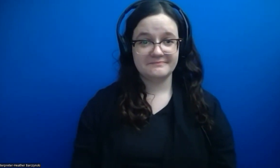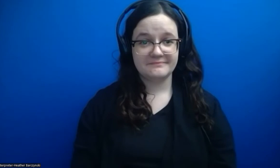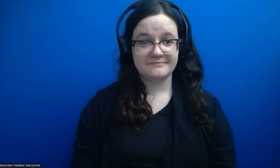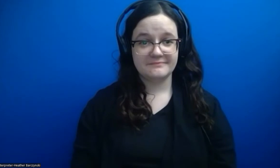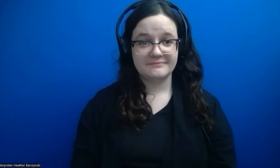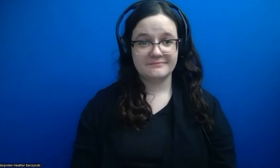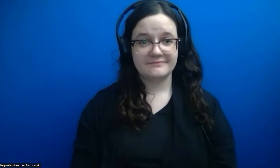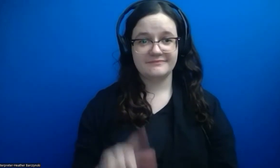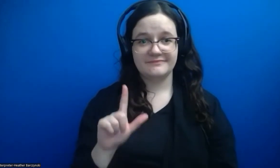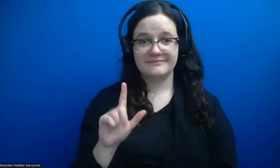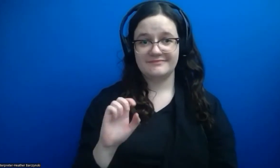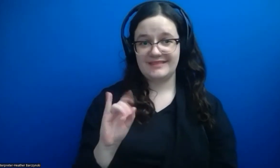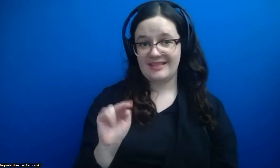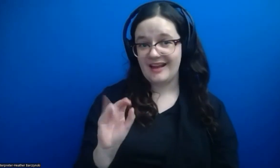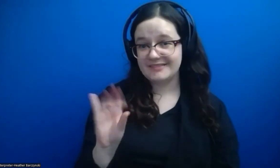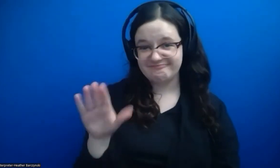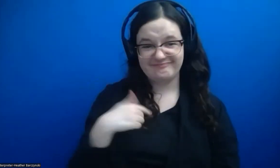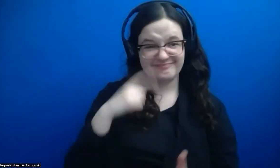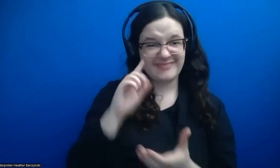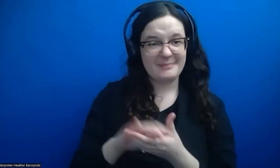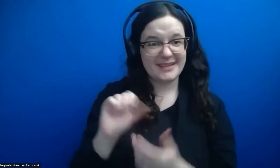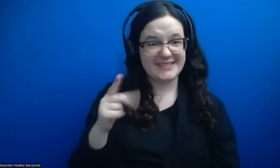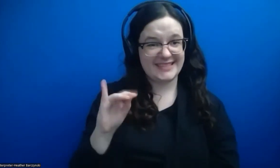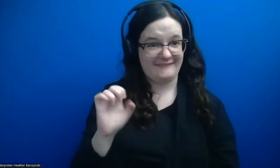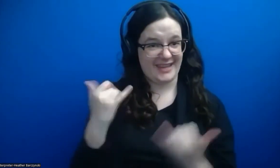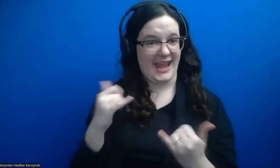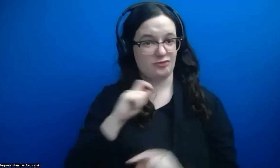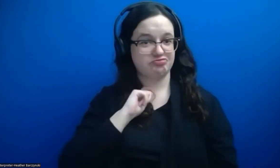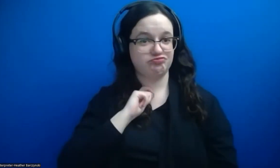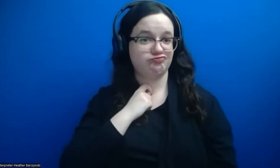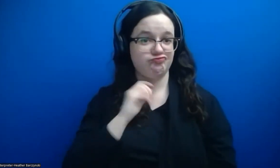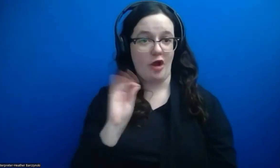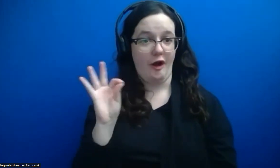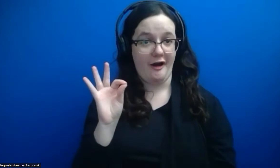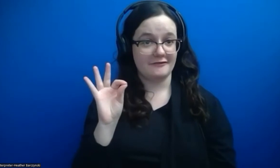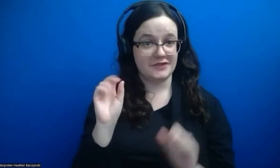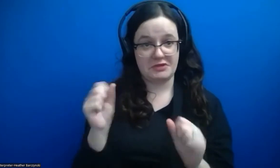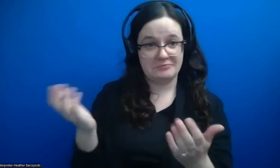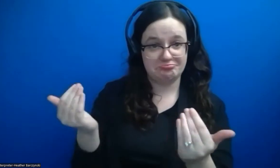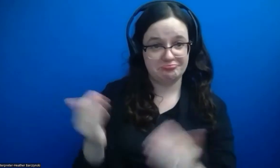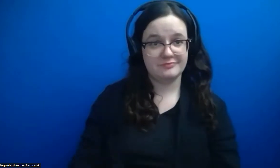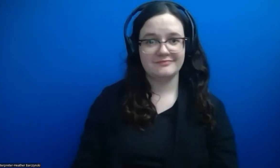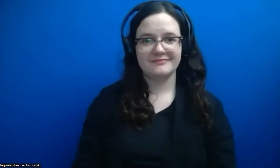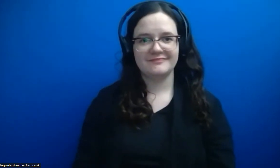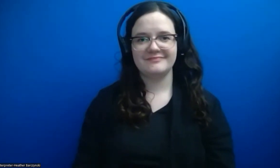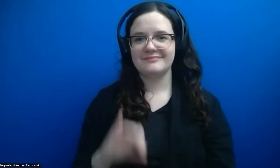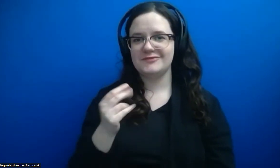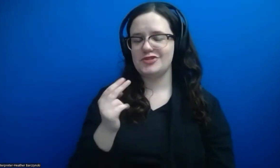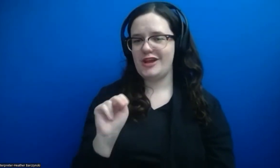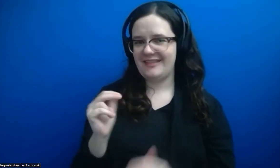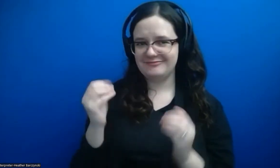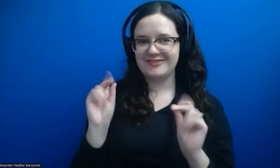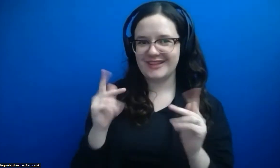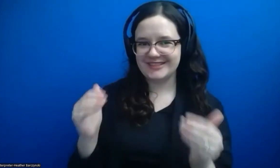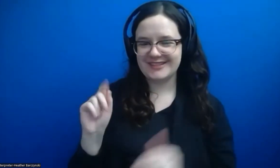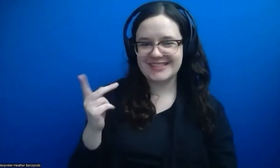I believe Stephanie is unmuted at this point. All right. We'll go ahead and begin with Stephanie. Okay. Hi,